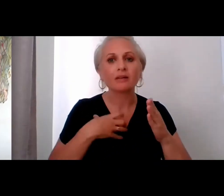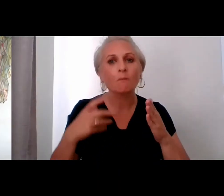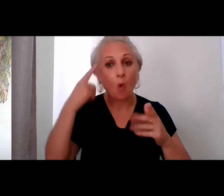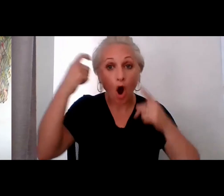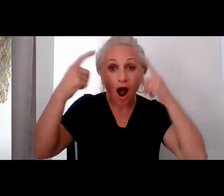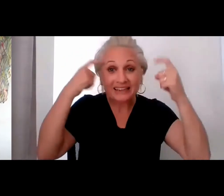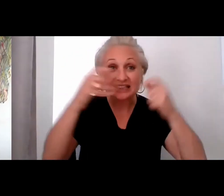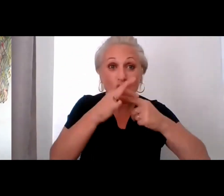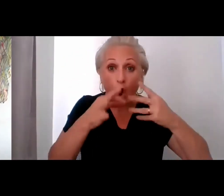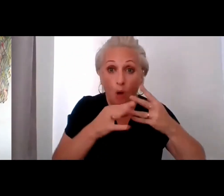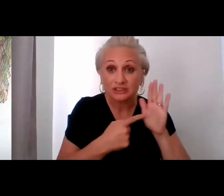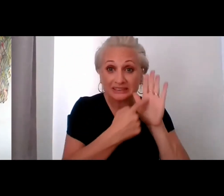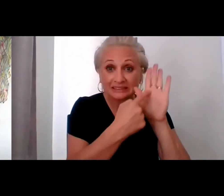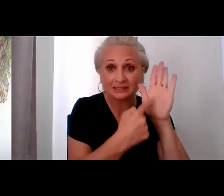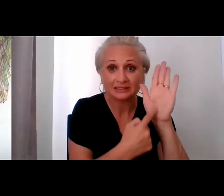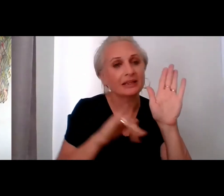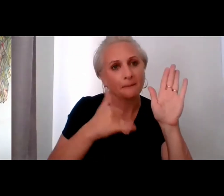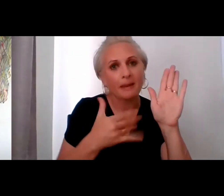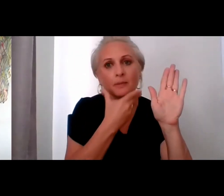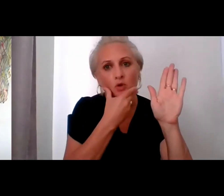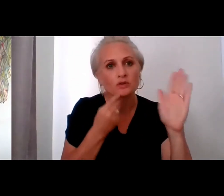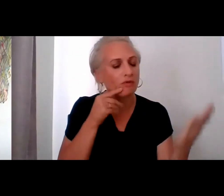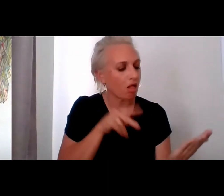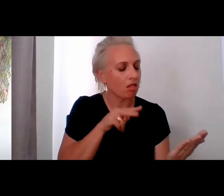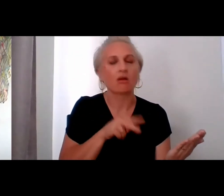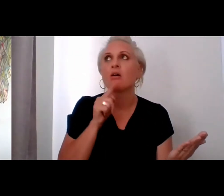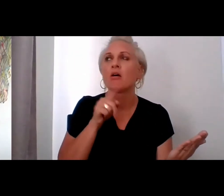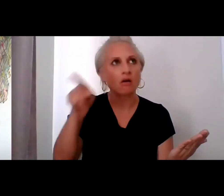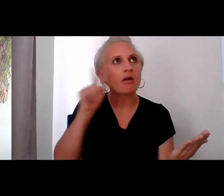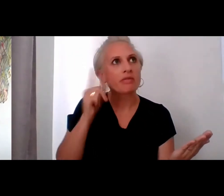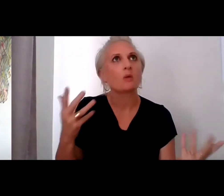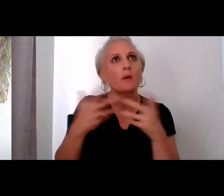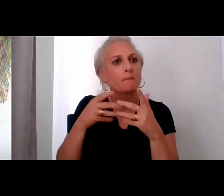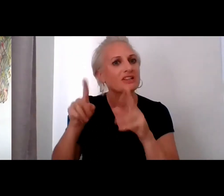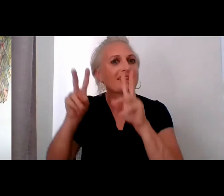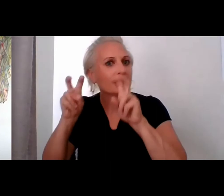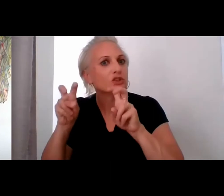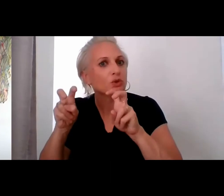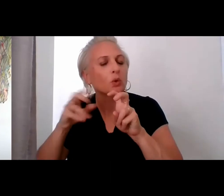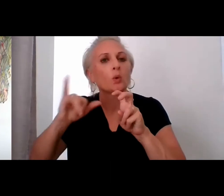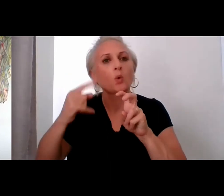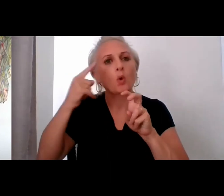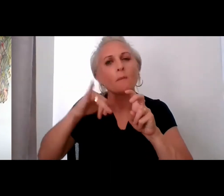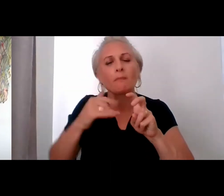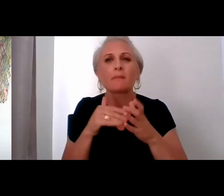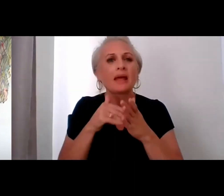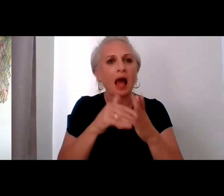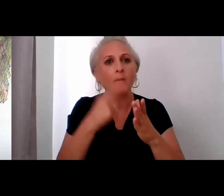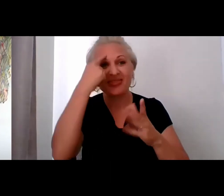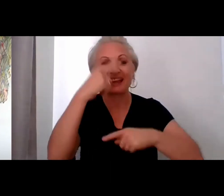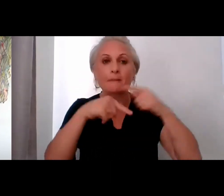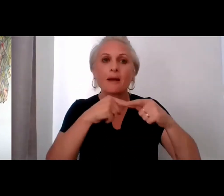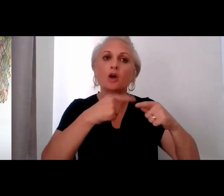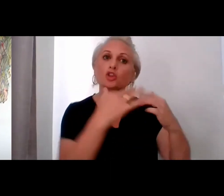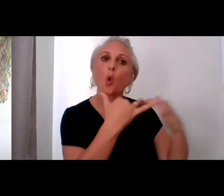which you might find useful in addressing specific issues identified for audiences, artists, and